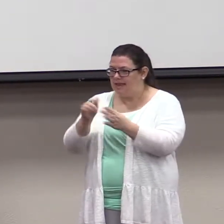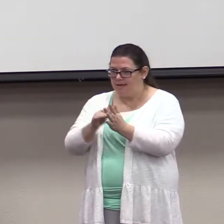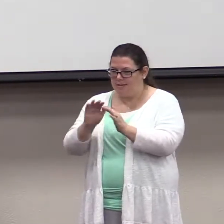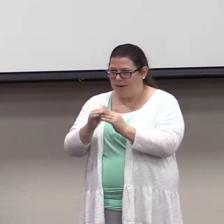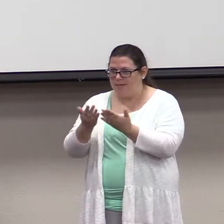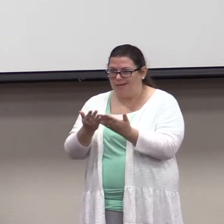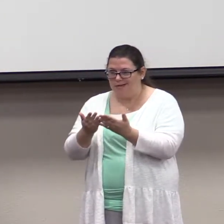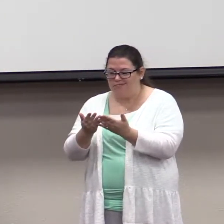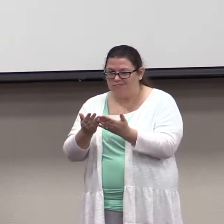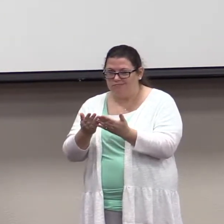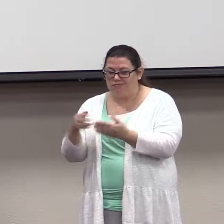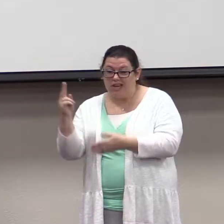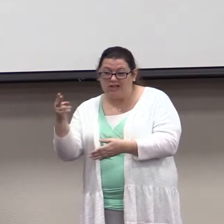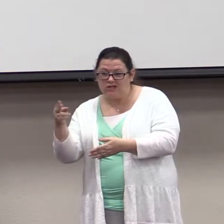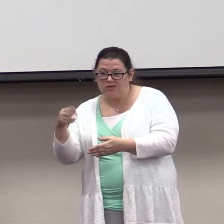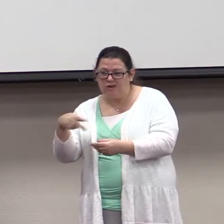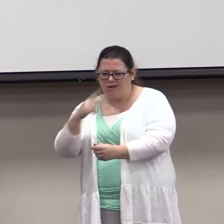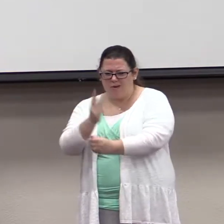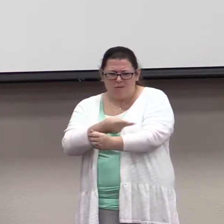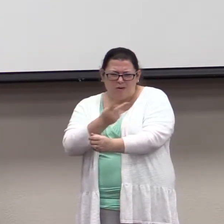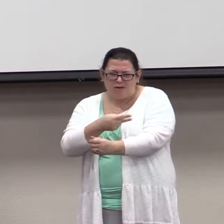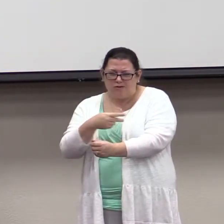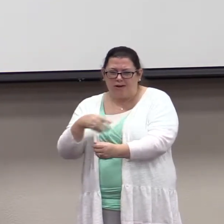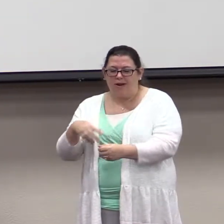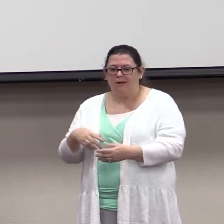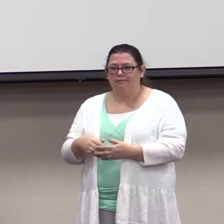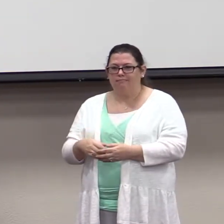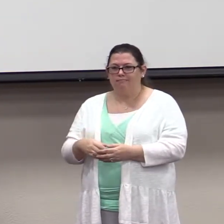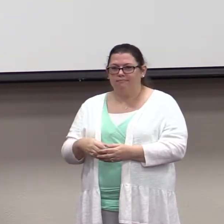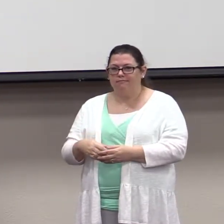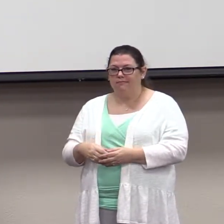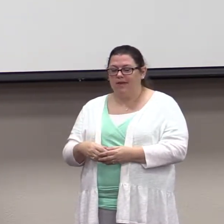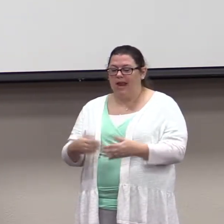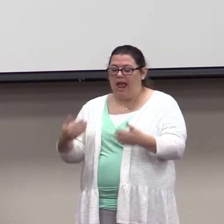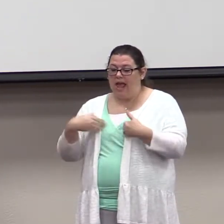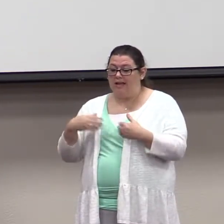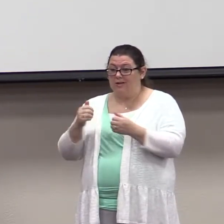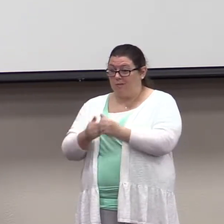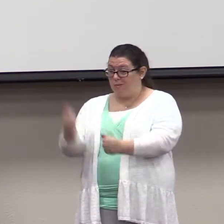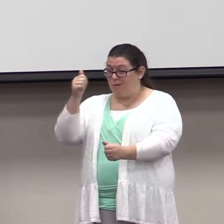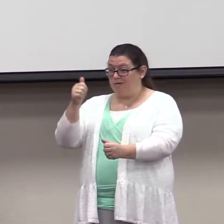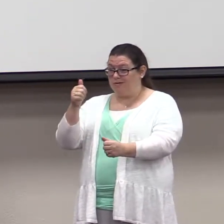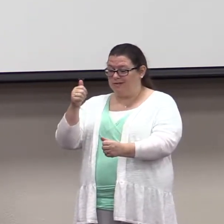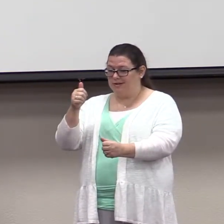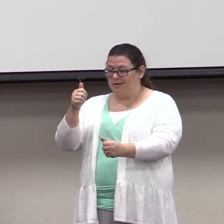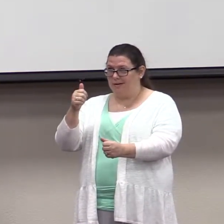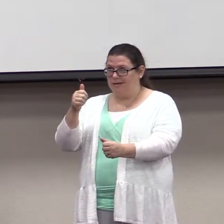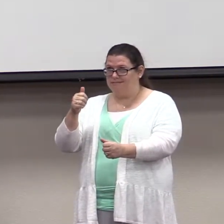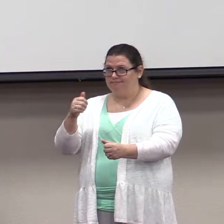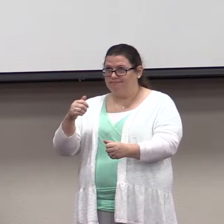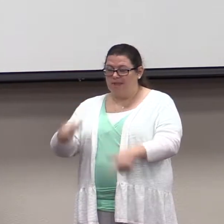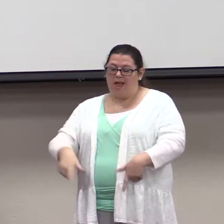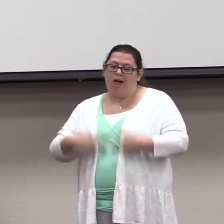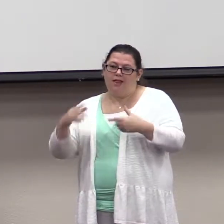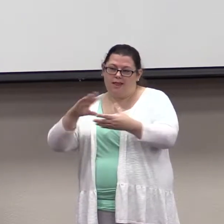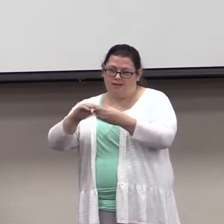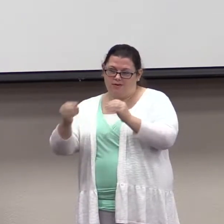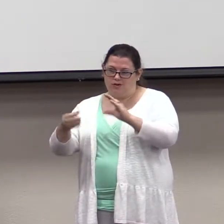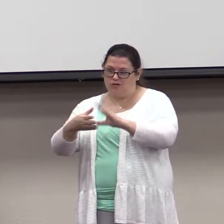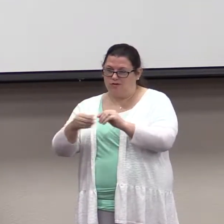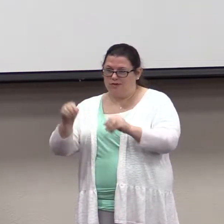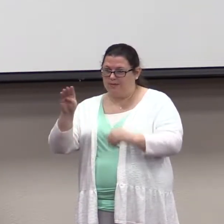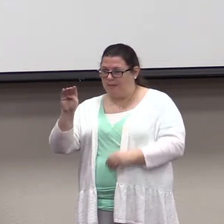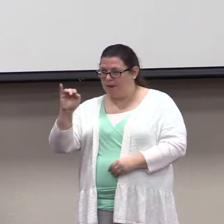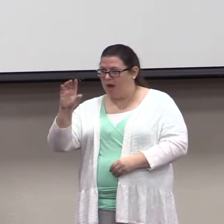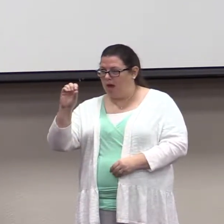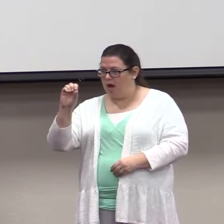or poetry, the thing that it contains most is biography. God had the authors of the